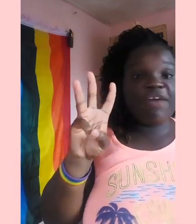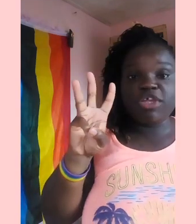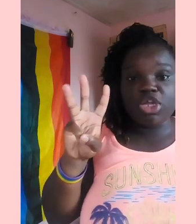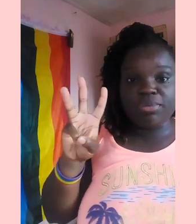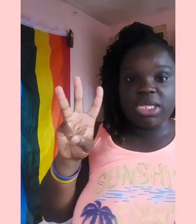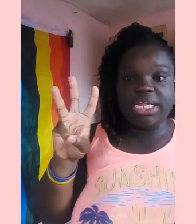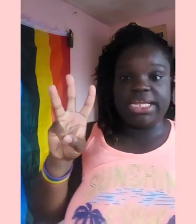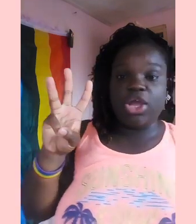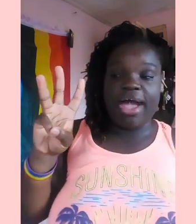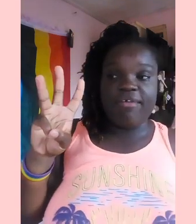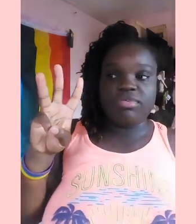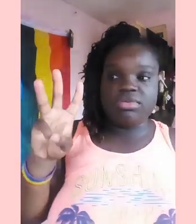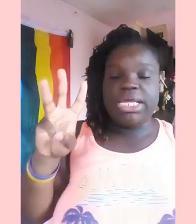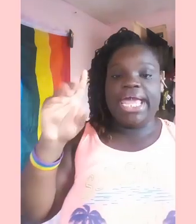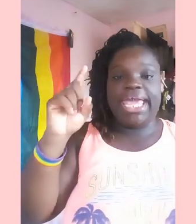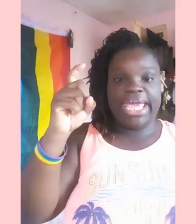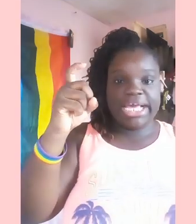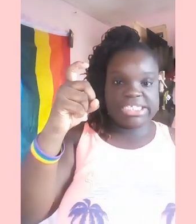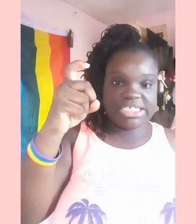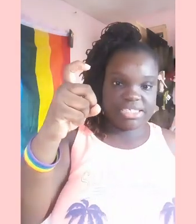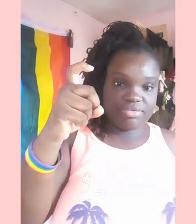After W, then you have X.